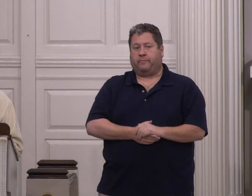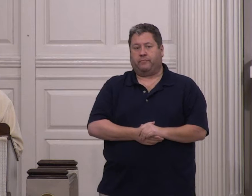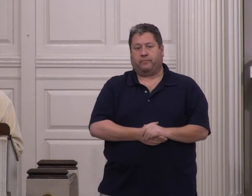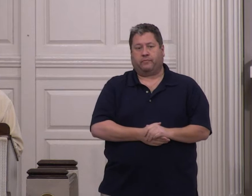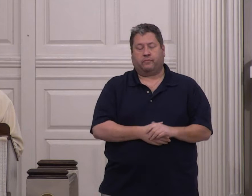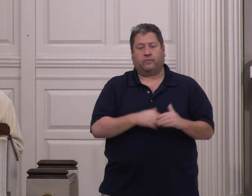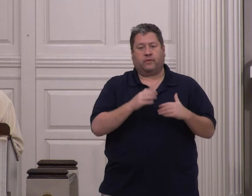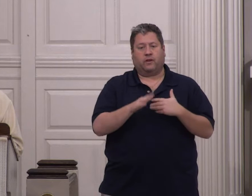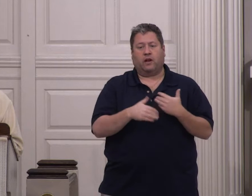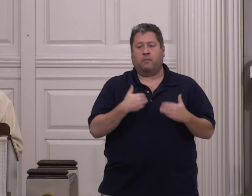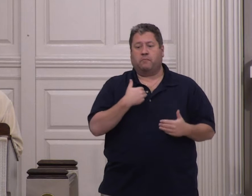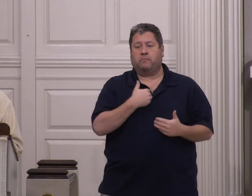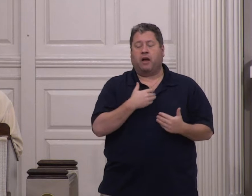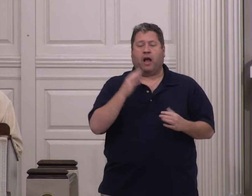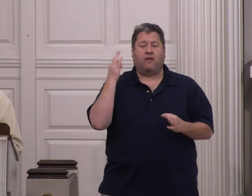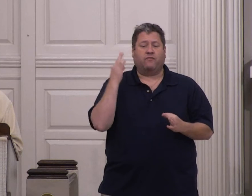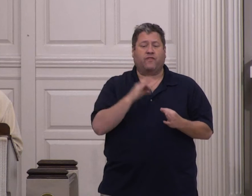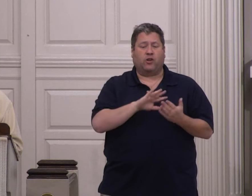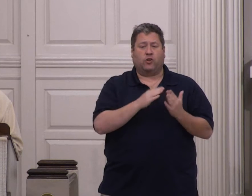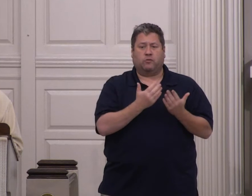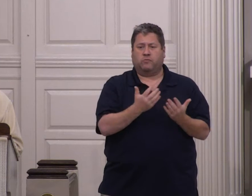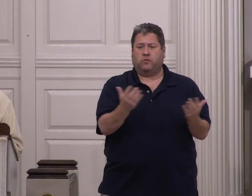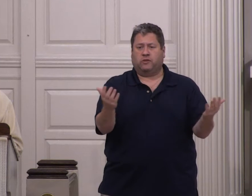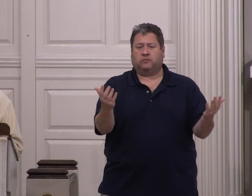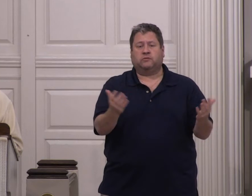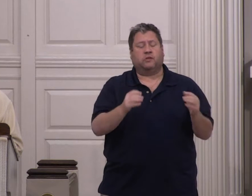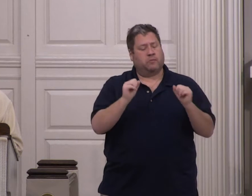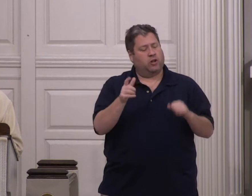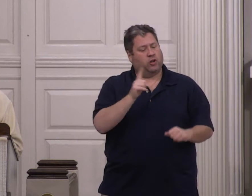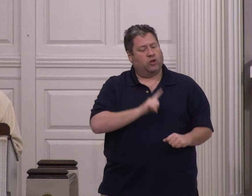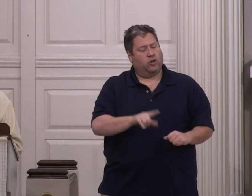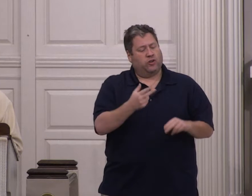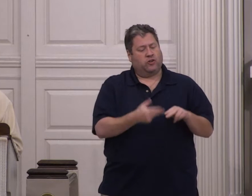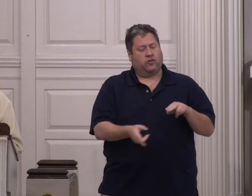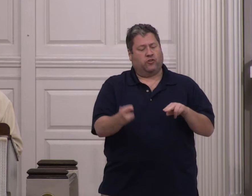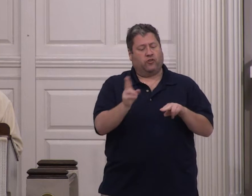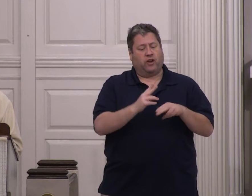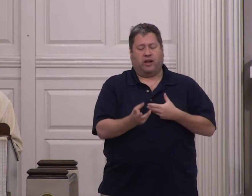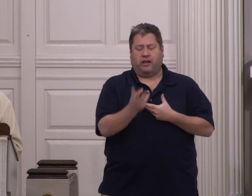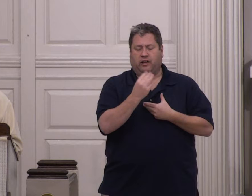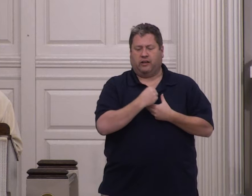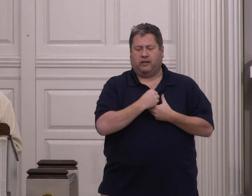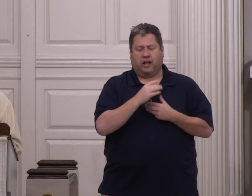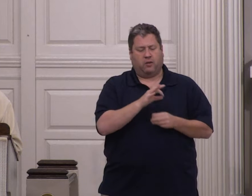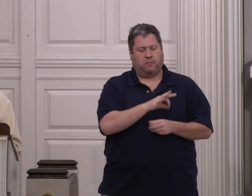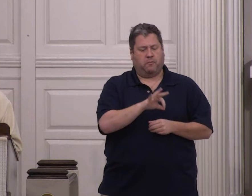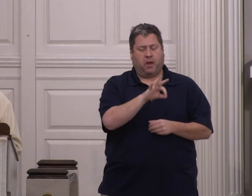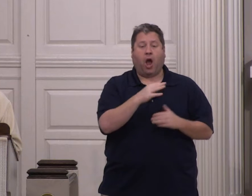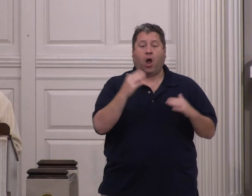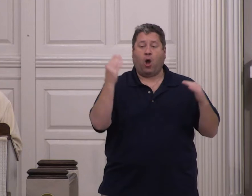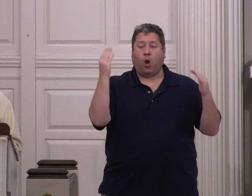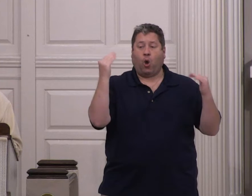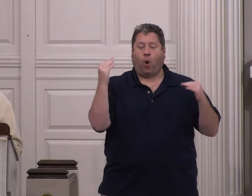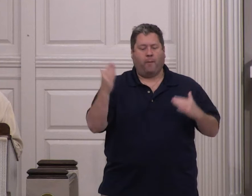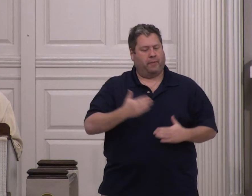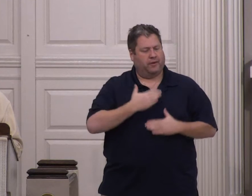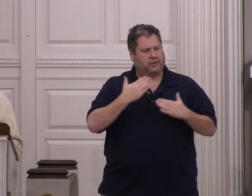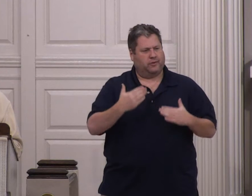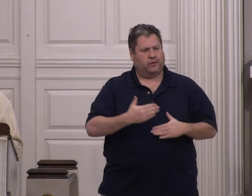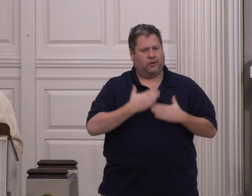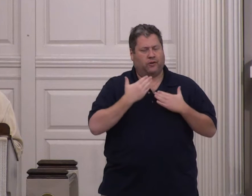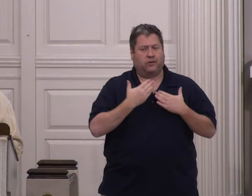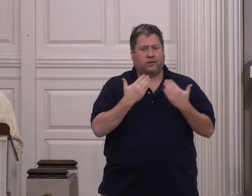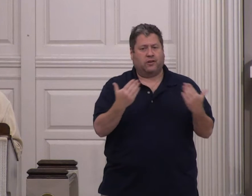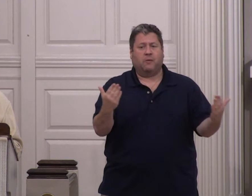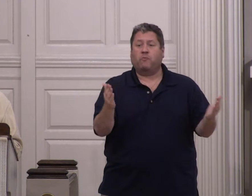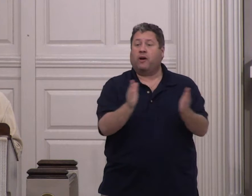For all members of our faith community, may the Lord increase in us a spirit of hope and joy. Let